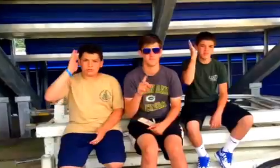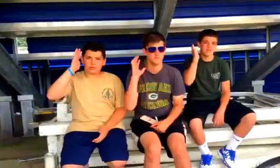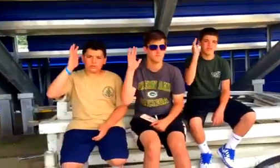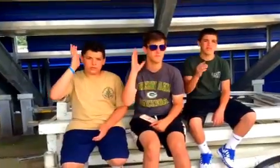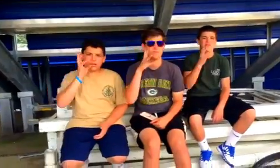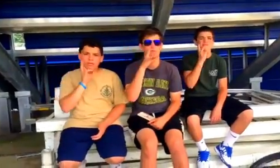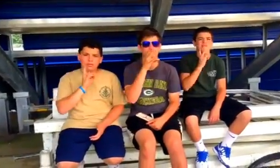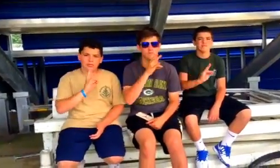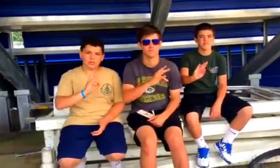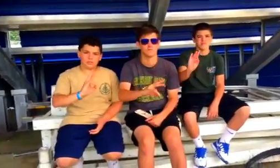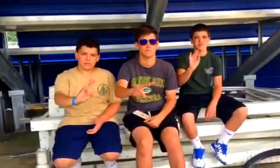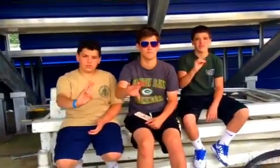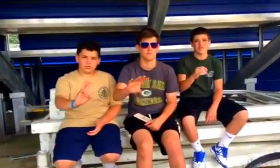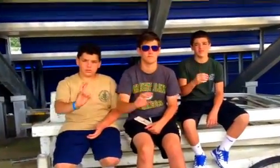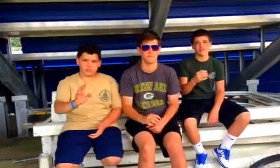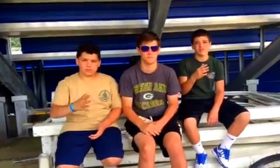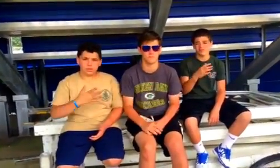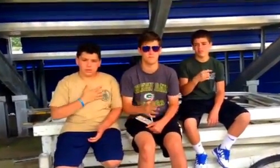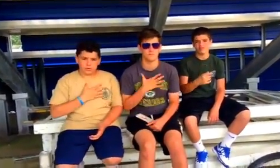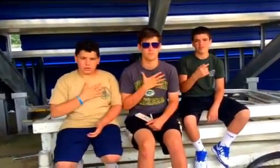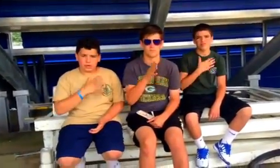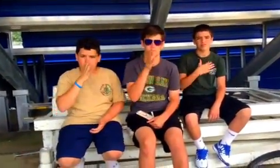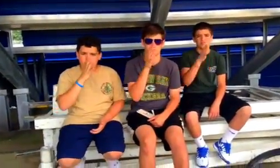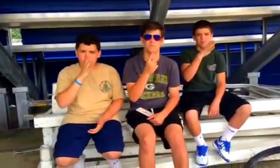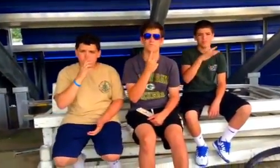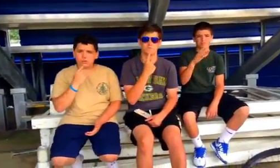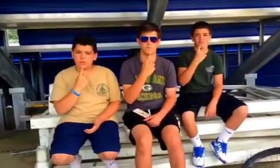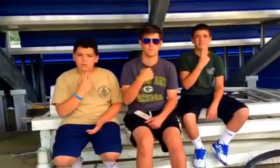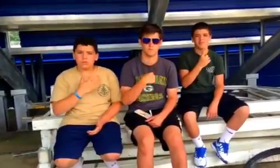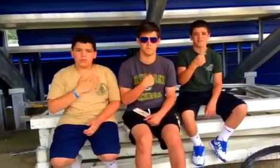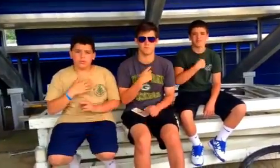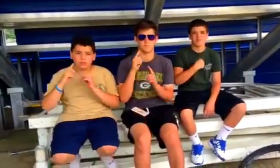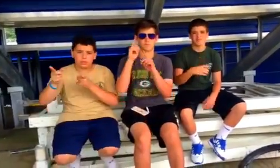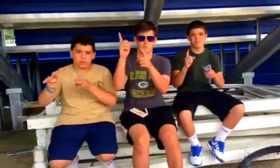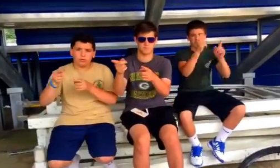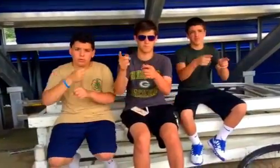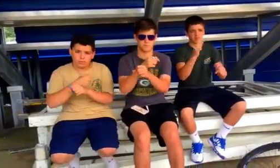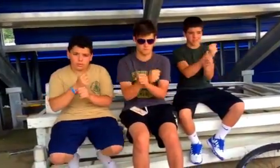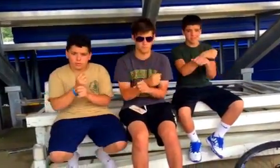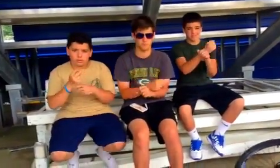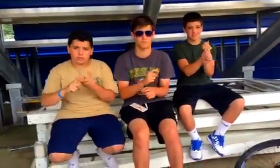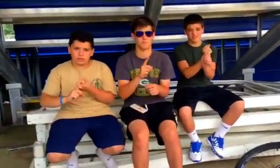Once I was 7 years old, my mama told me, go make